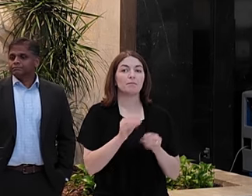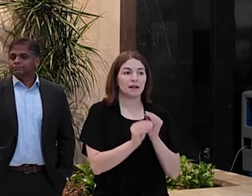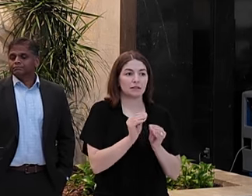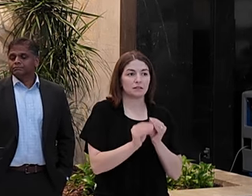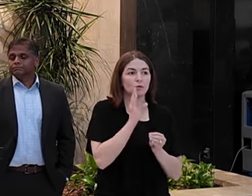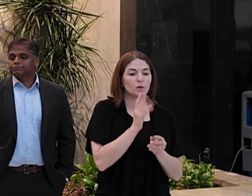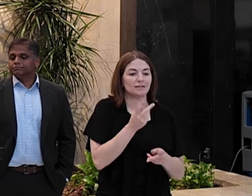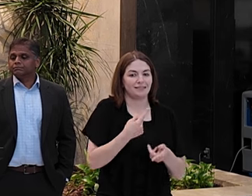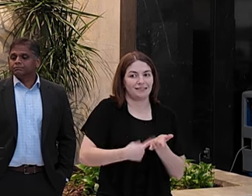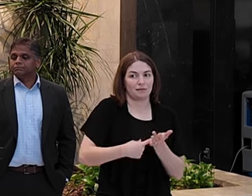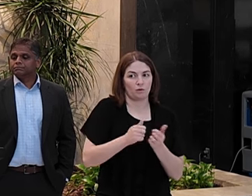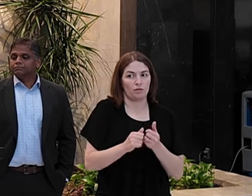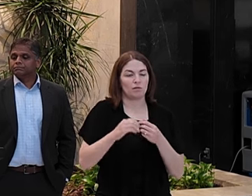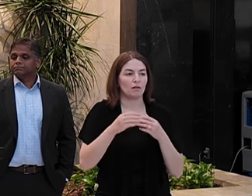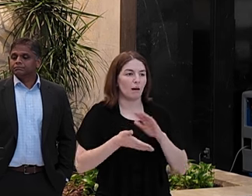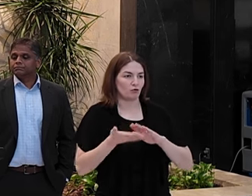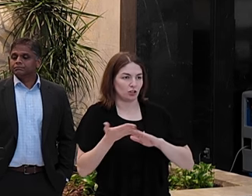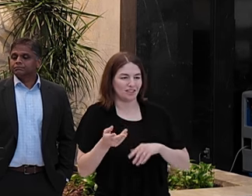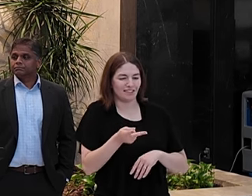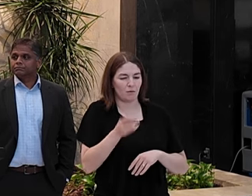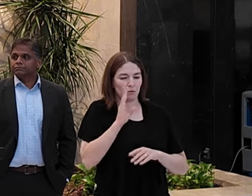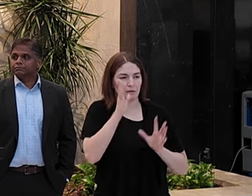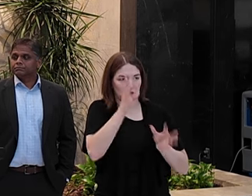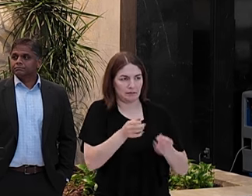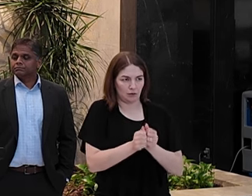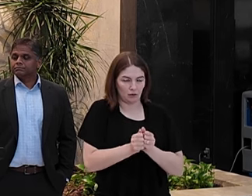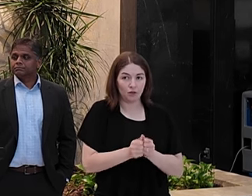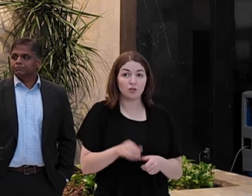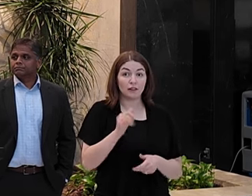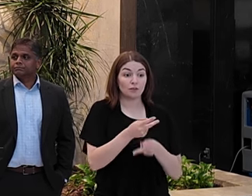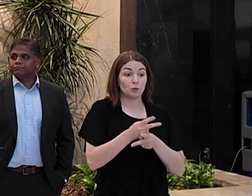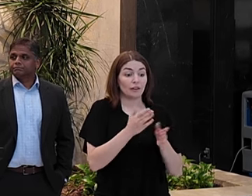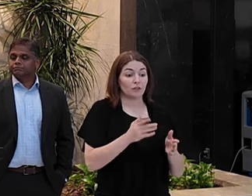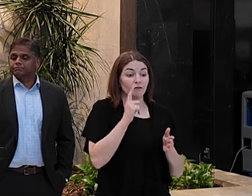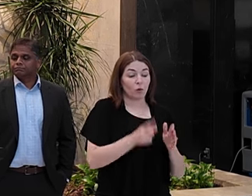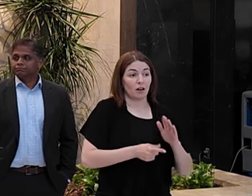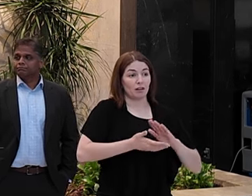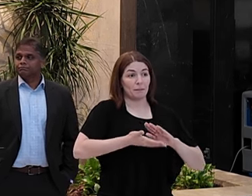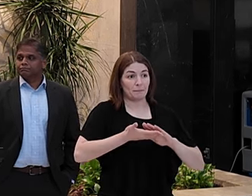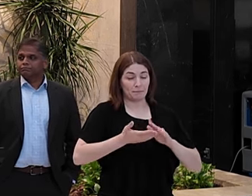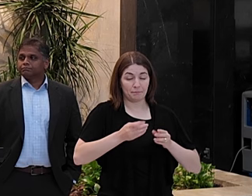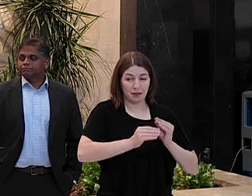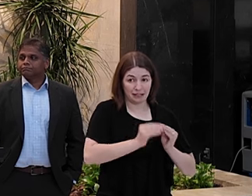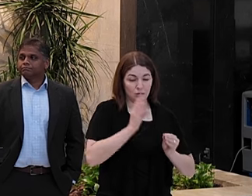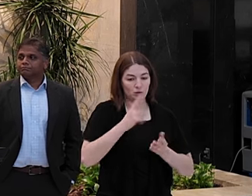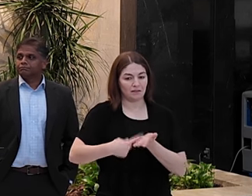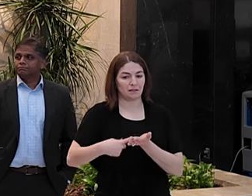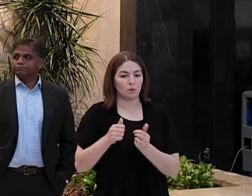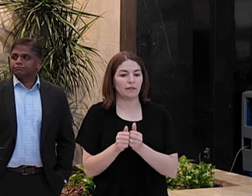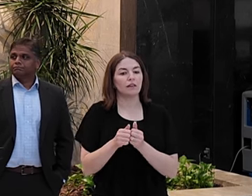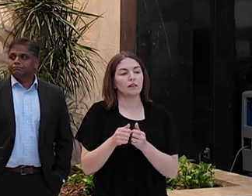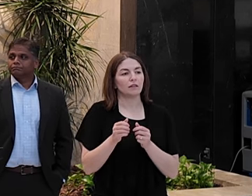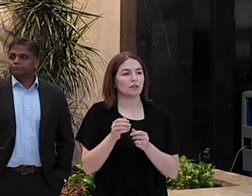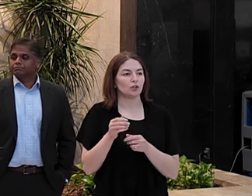decision together. And so that supervisor over maintenance would discuss the plan maintenance activity with the supervisor on shift,